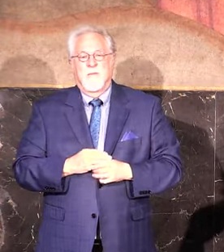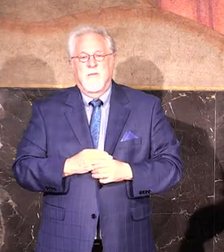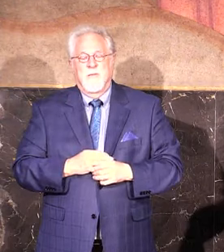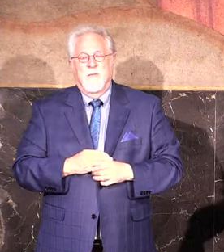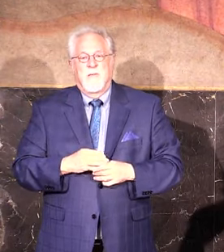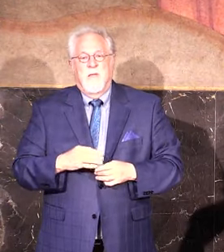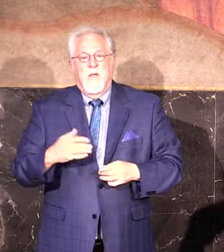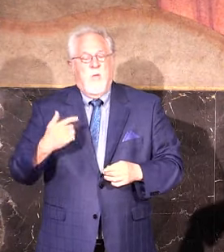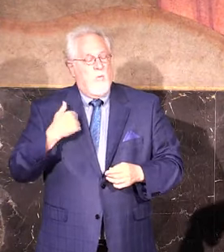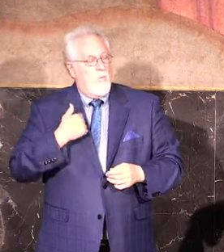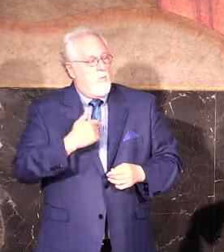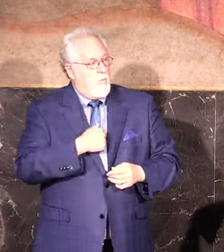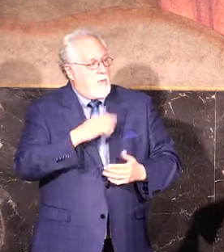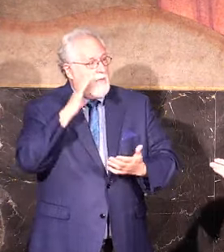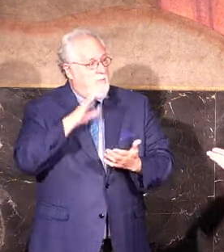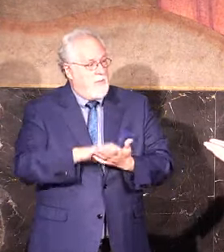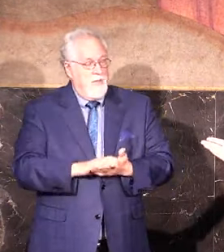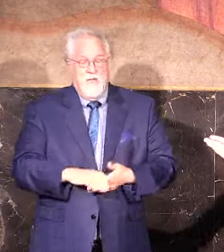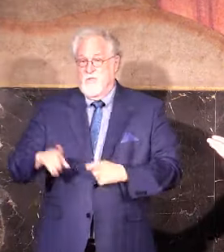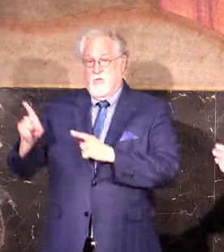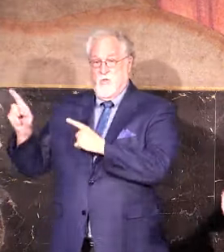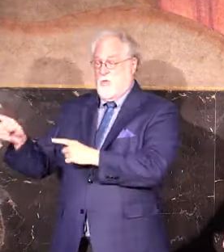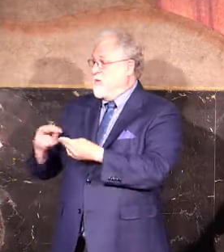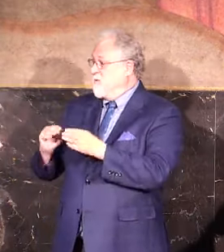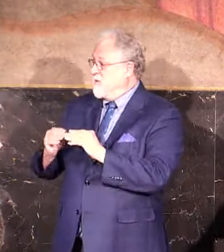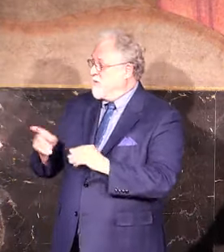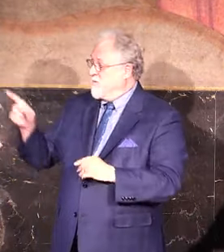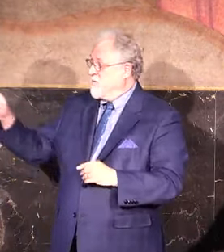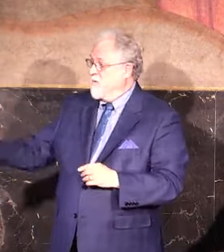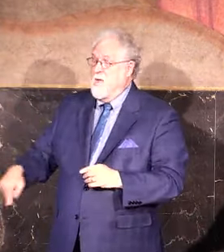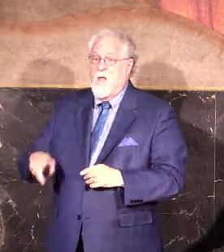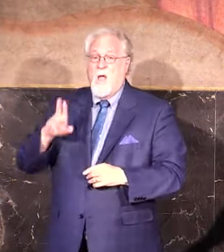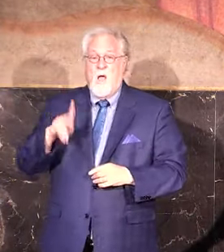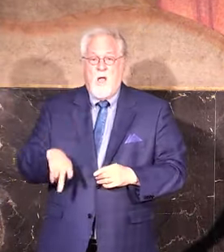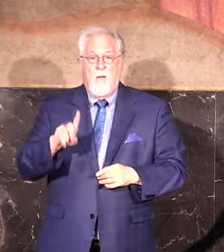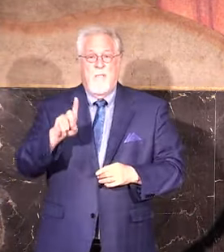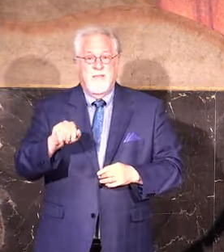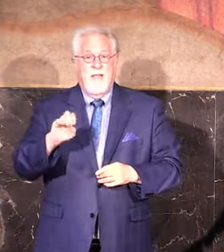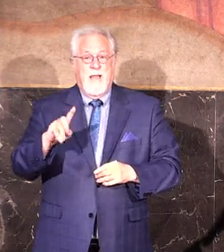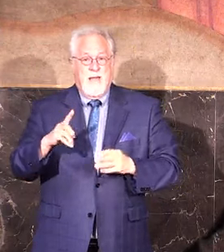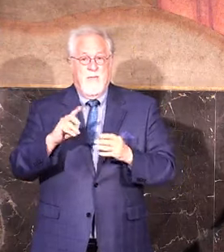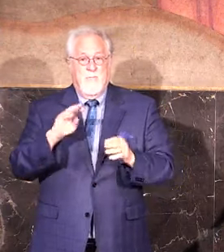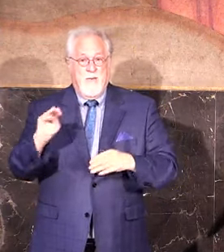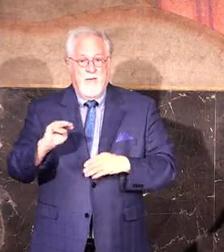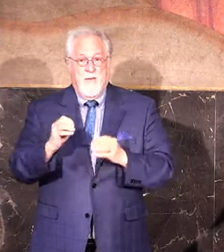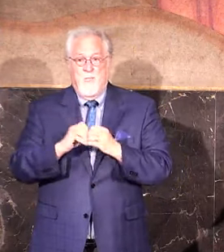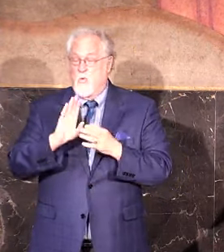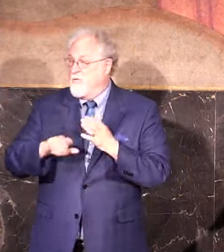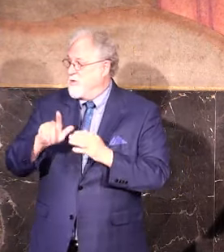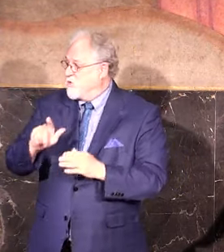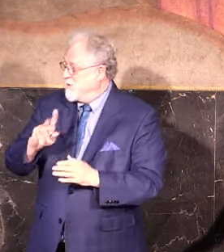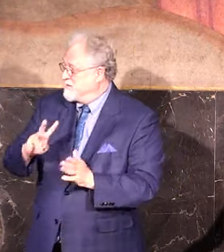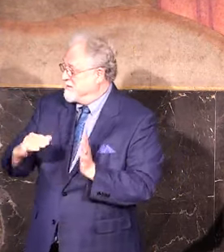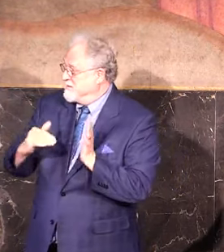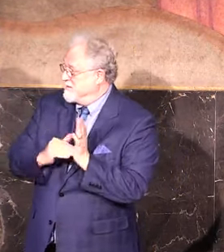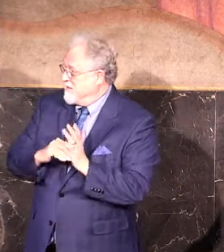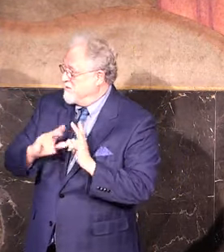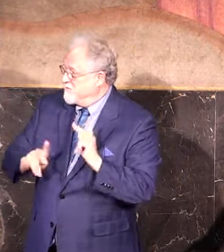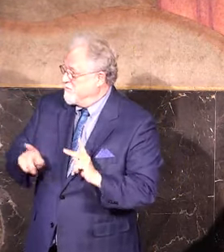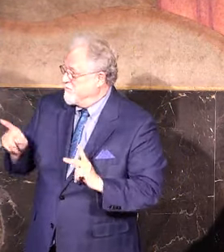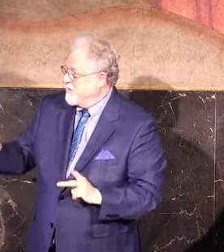You know, we believe, if you look at this number that we updated on Monday, that there's more than 26,000 individuals